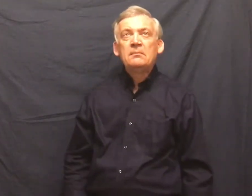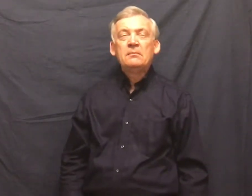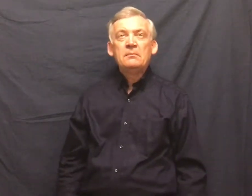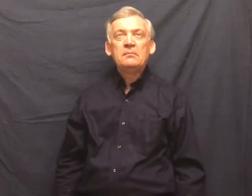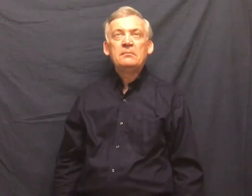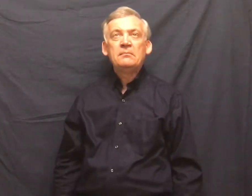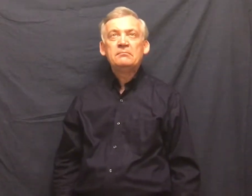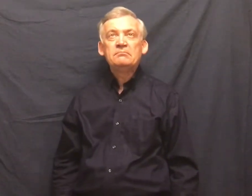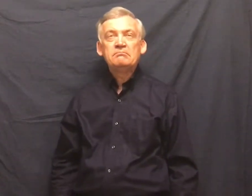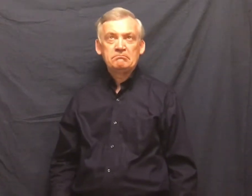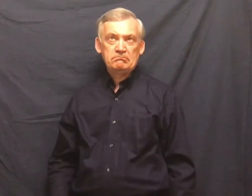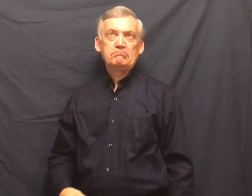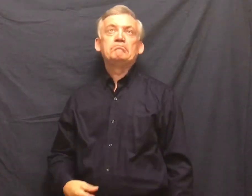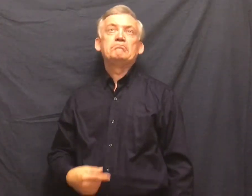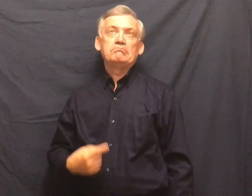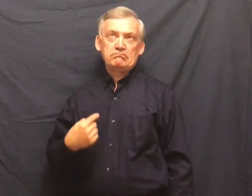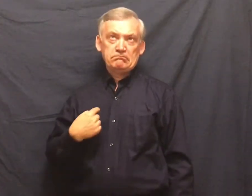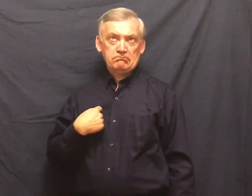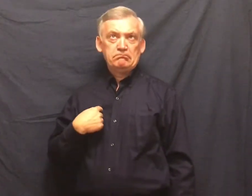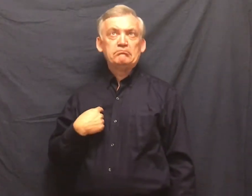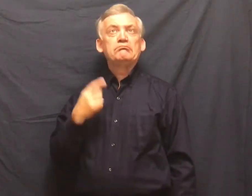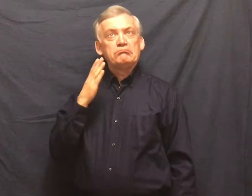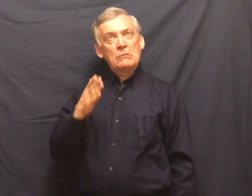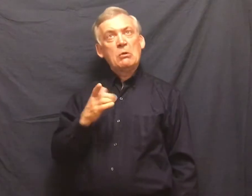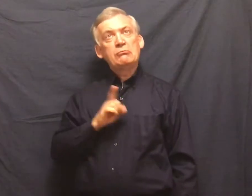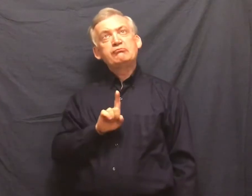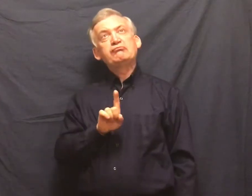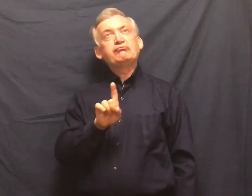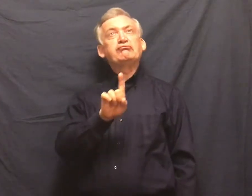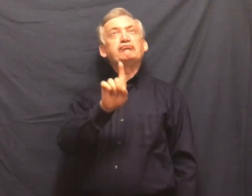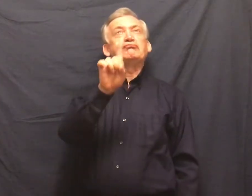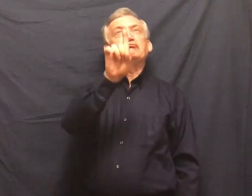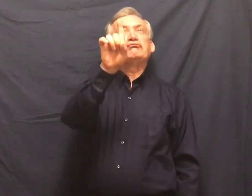"I can go right off there and find a cave," he said.